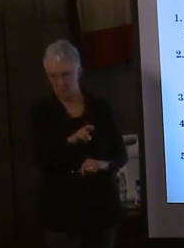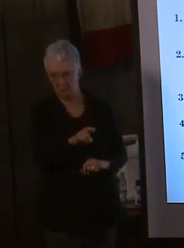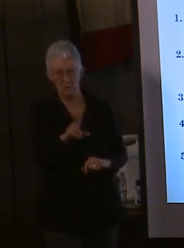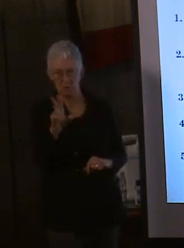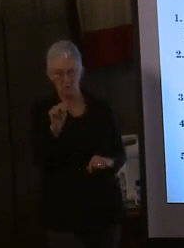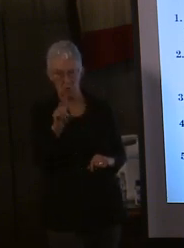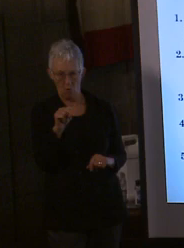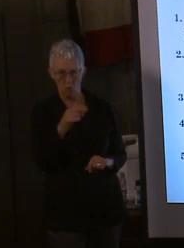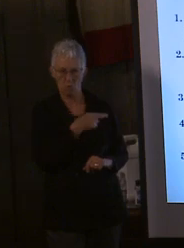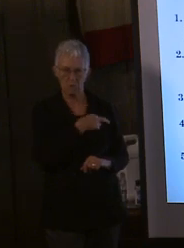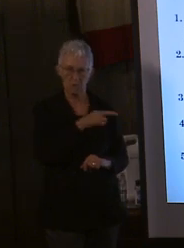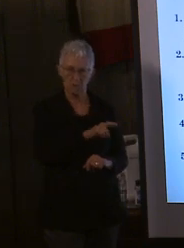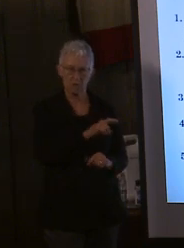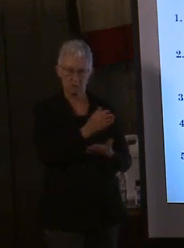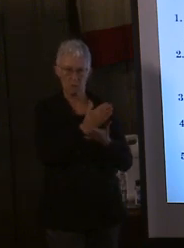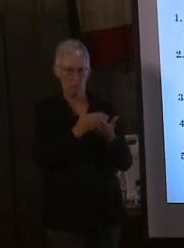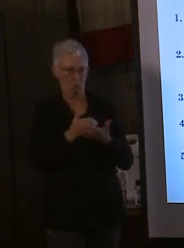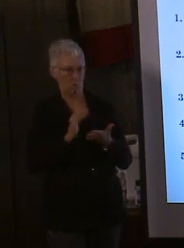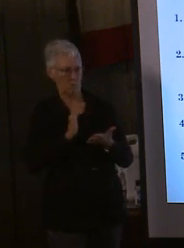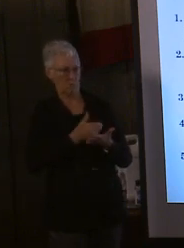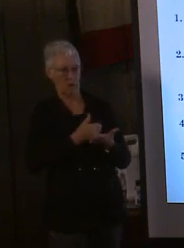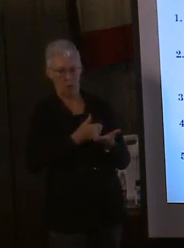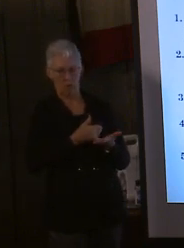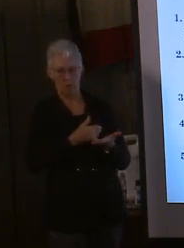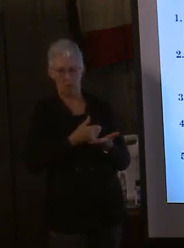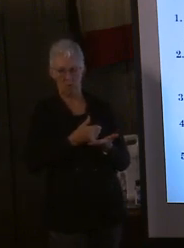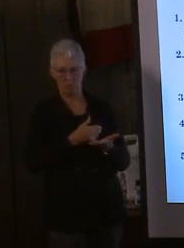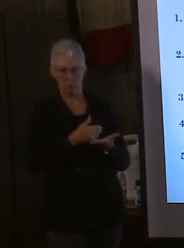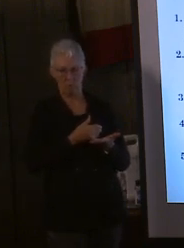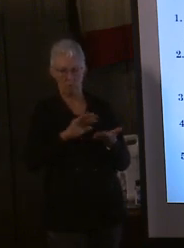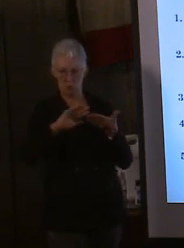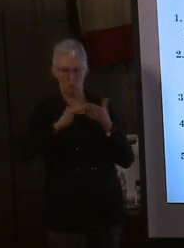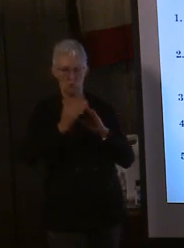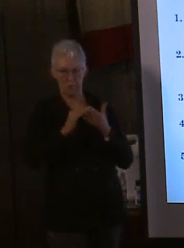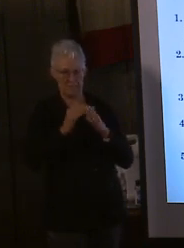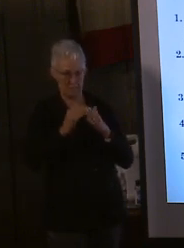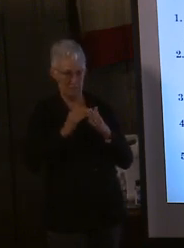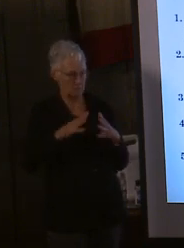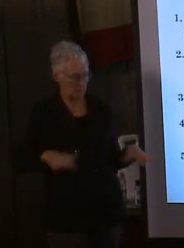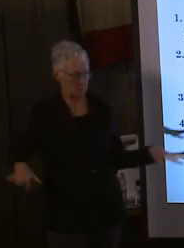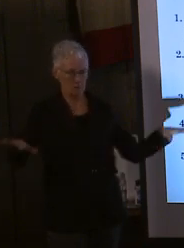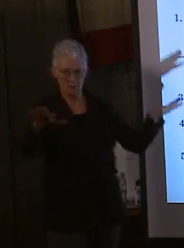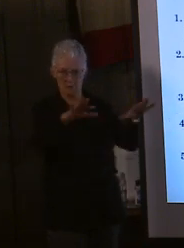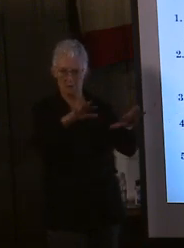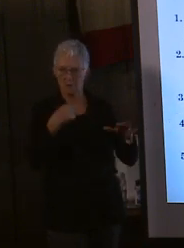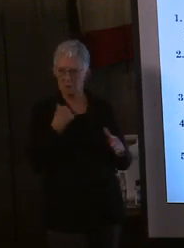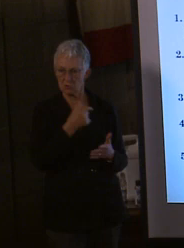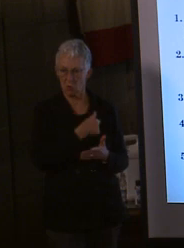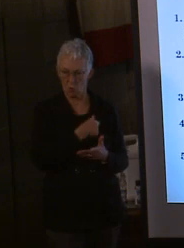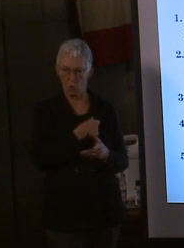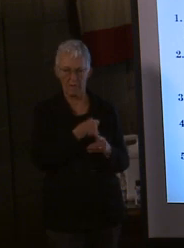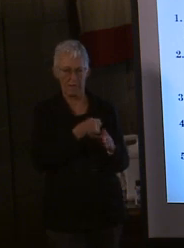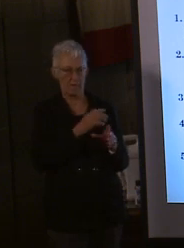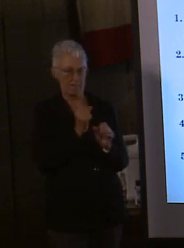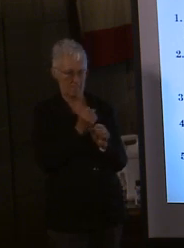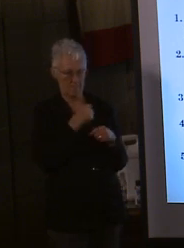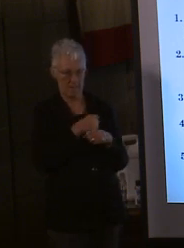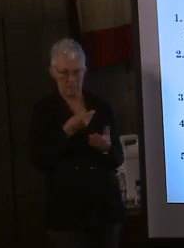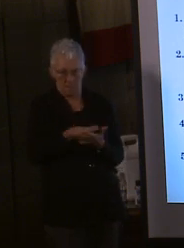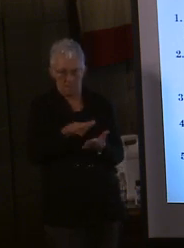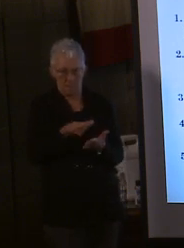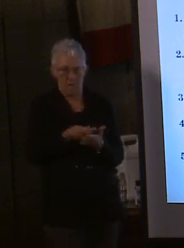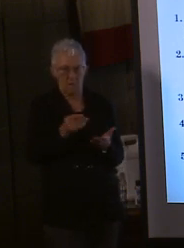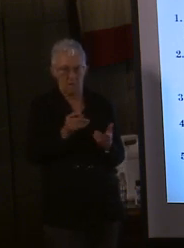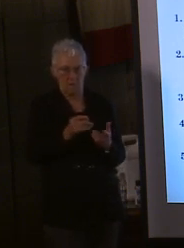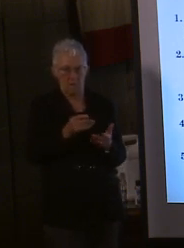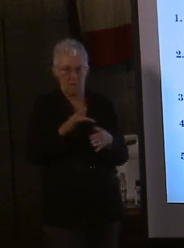public square or that they can't receive assistance. So since we've made this broadly available to religions who are out there to be able, the houses of worship to be